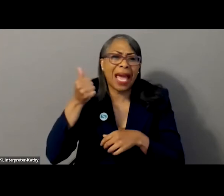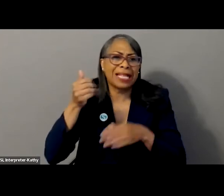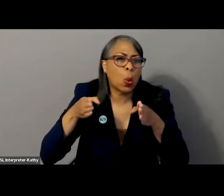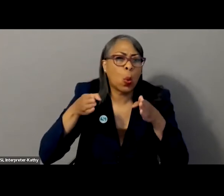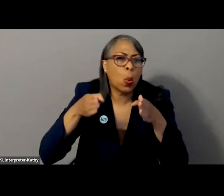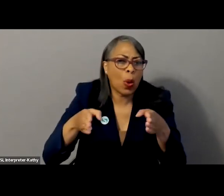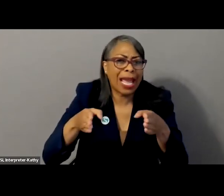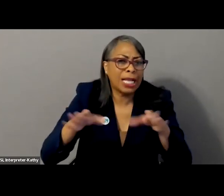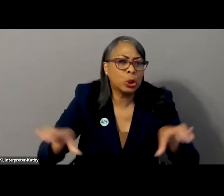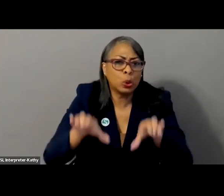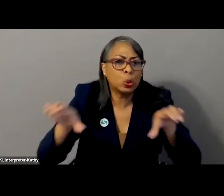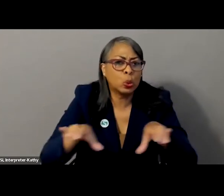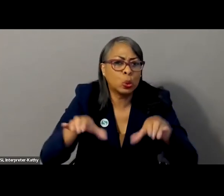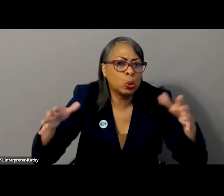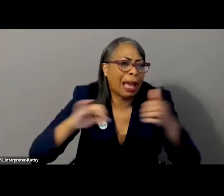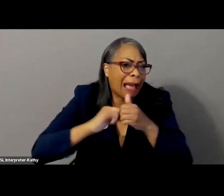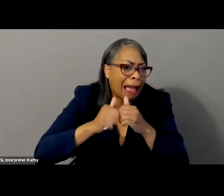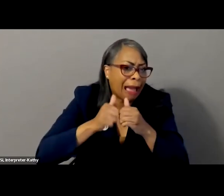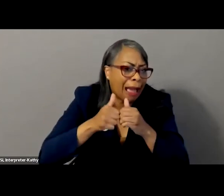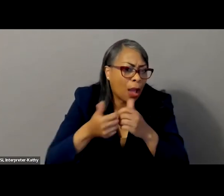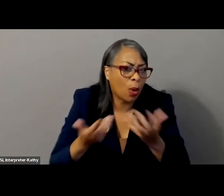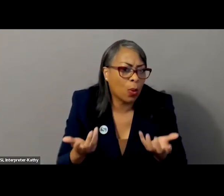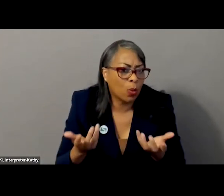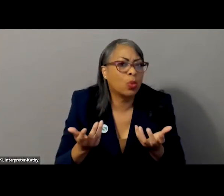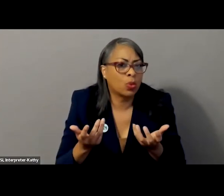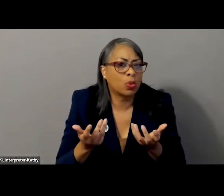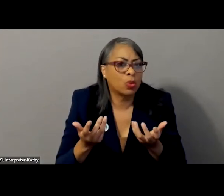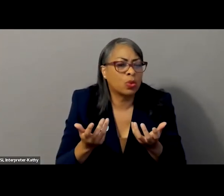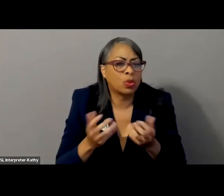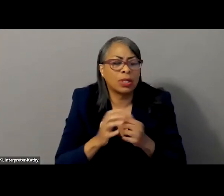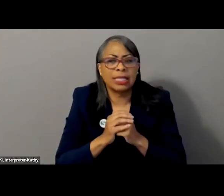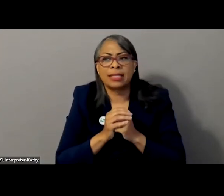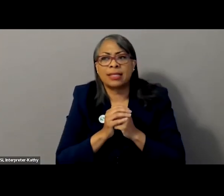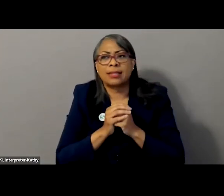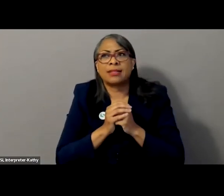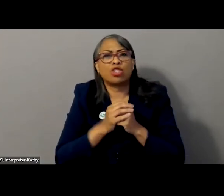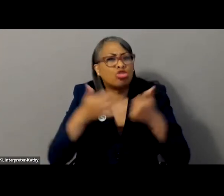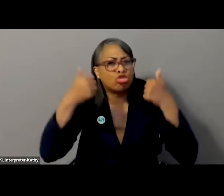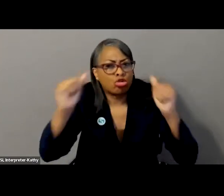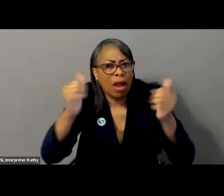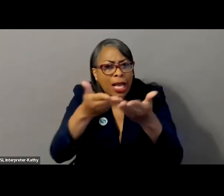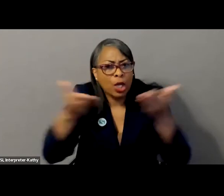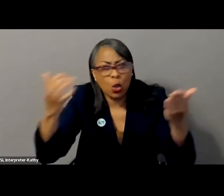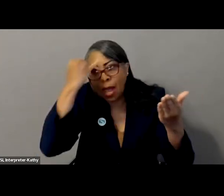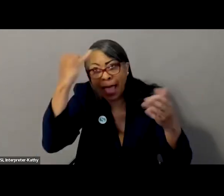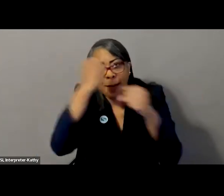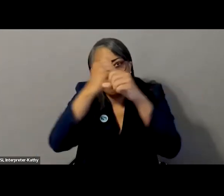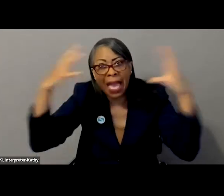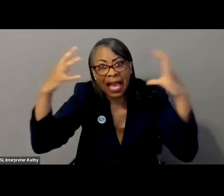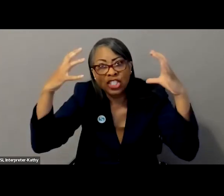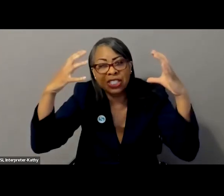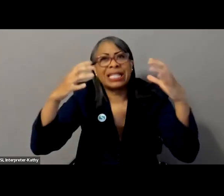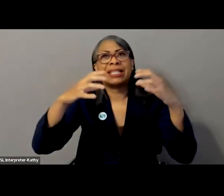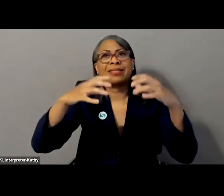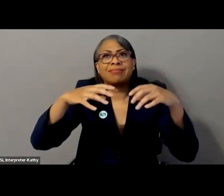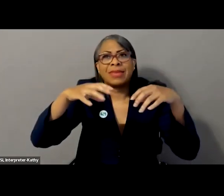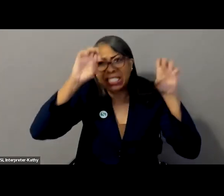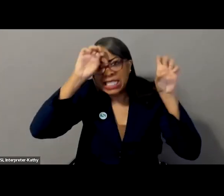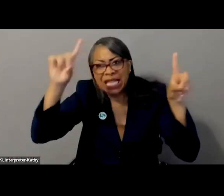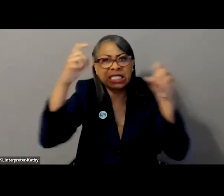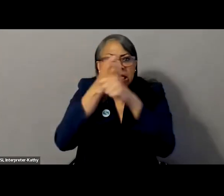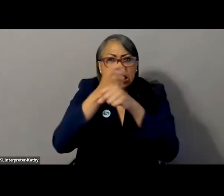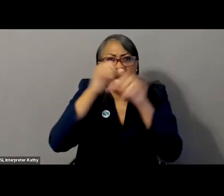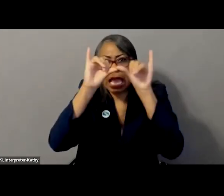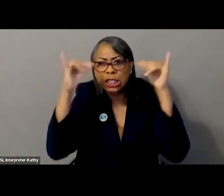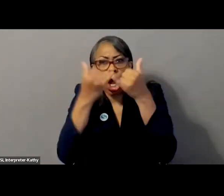this best would be to just imagine what an education statistics agency